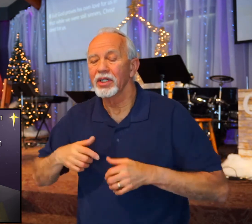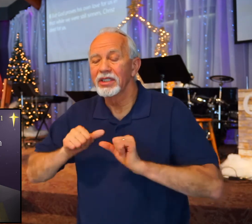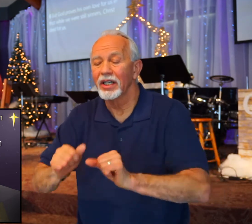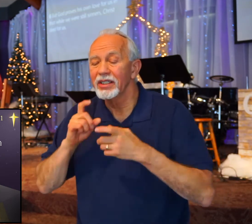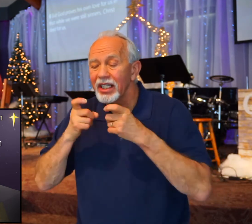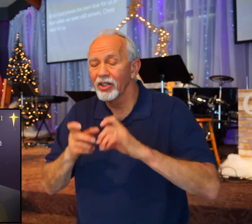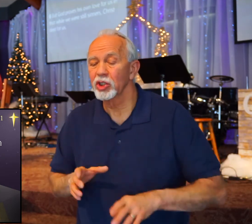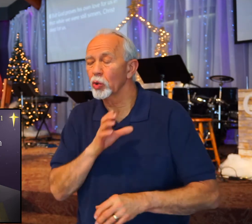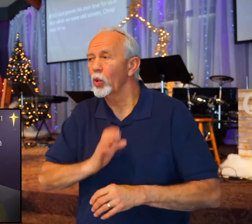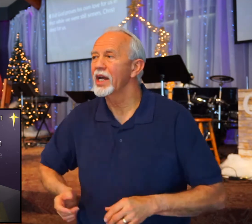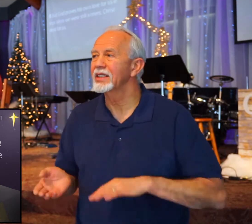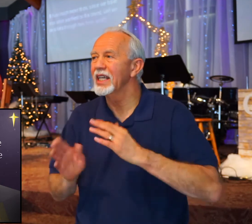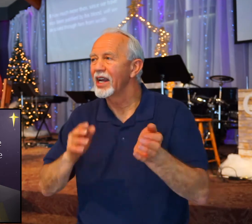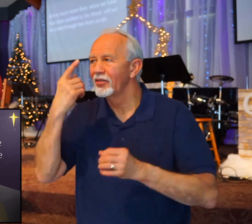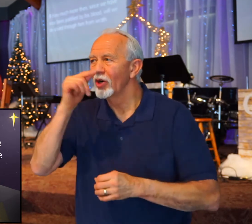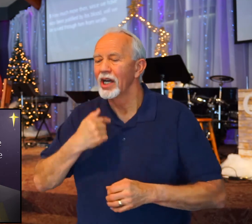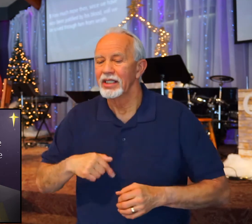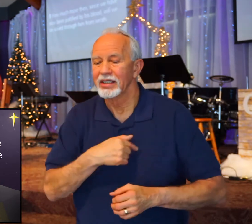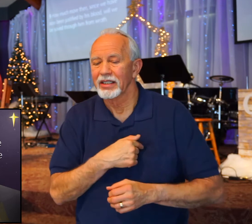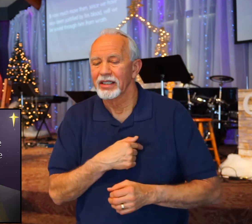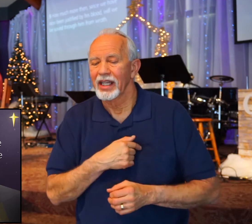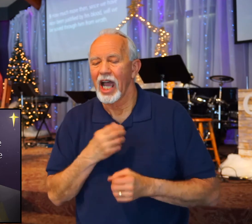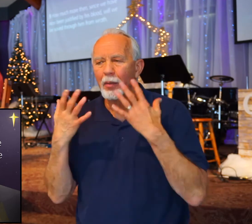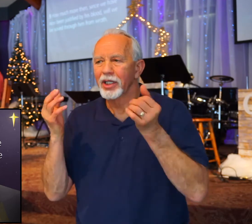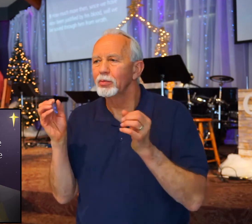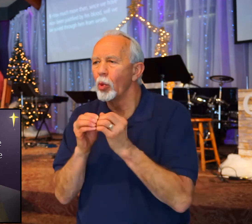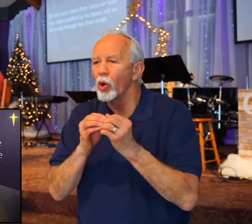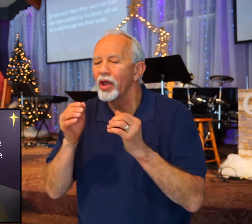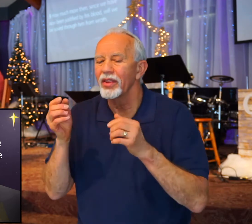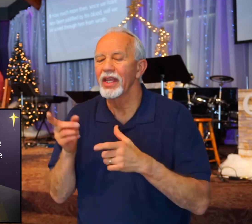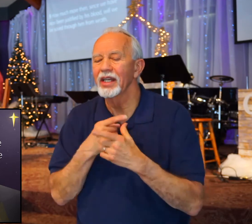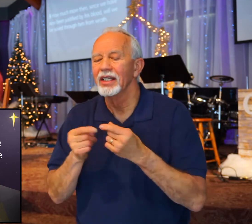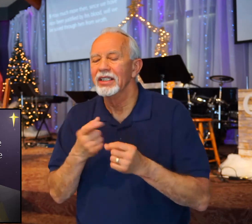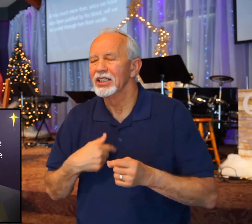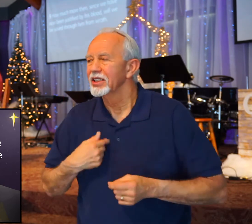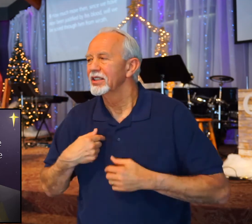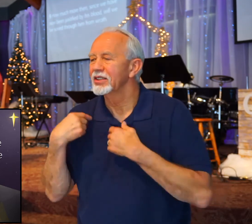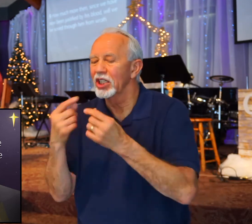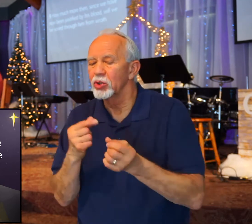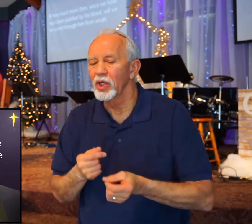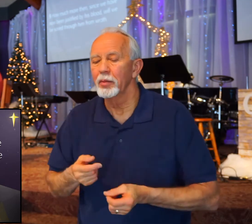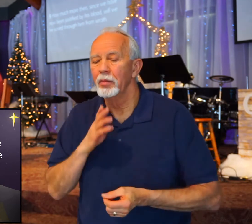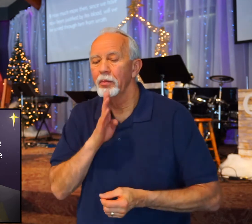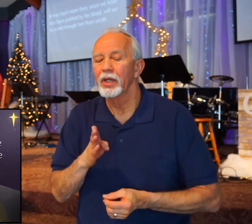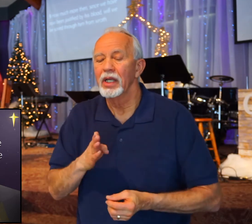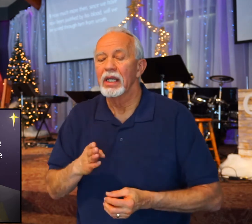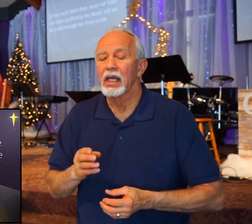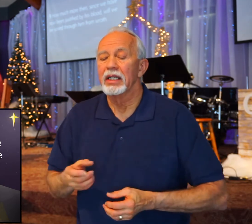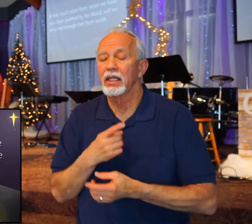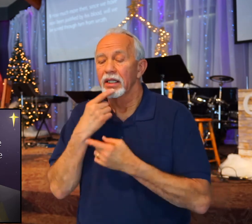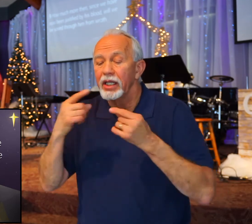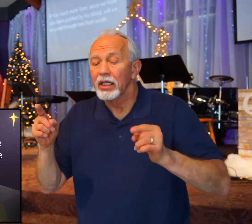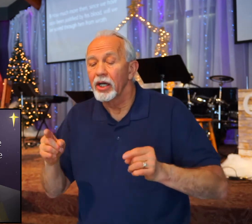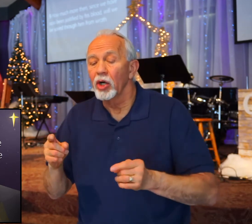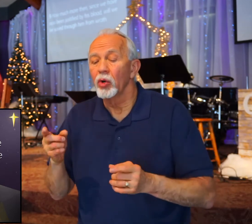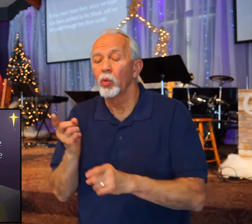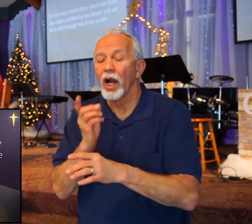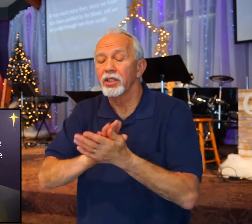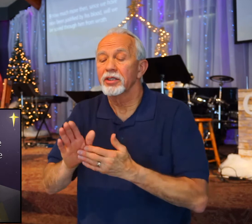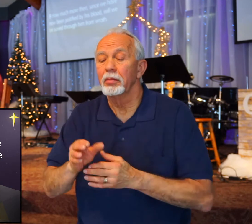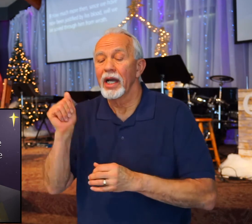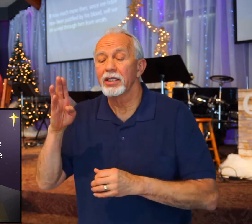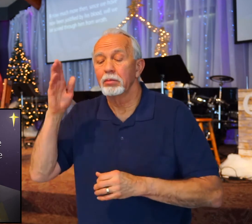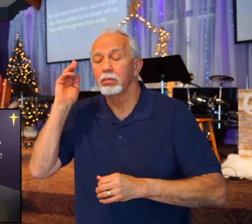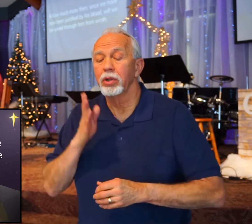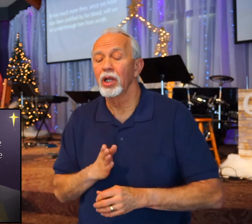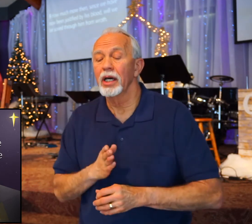Christ died for us. How much more then, since we have now been declared righteous by his blood, will we be